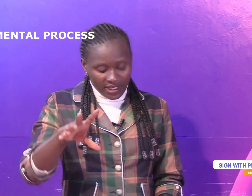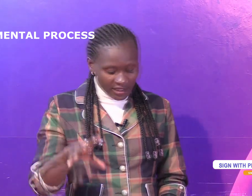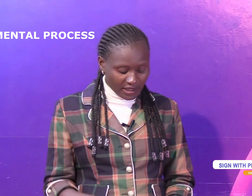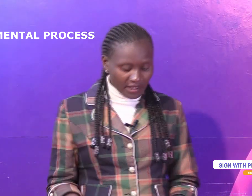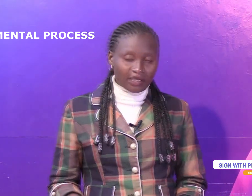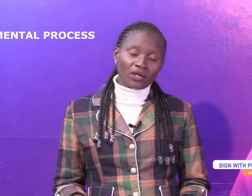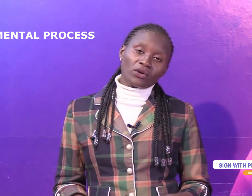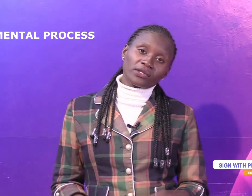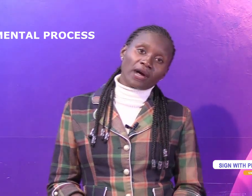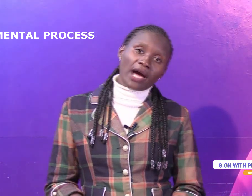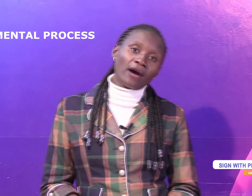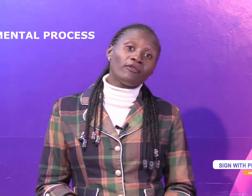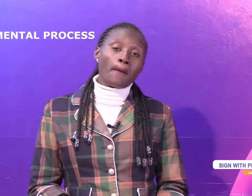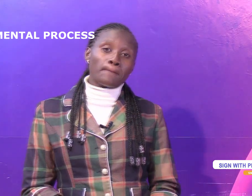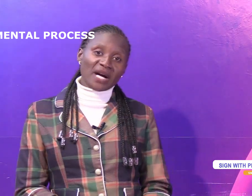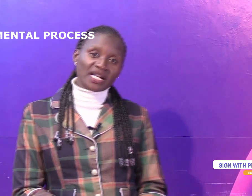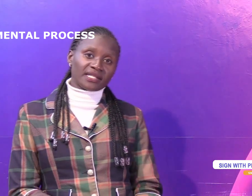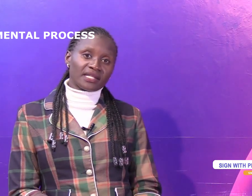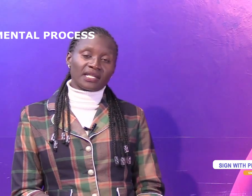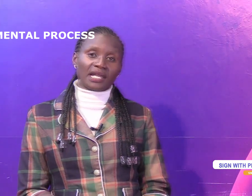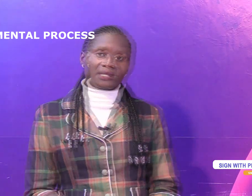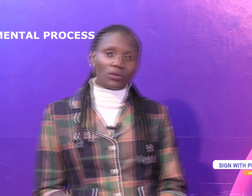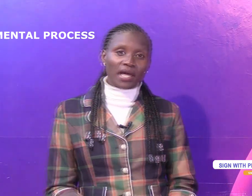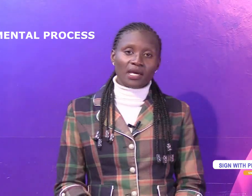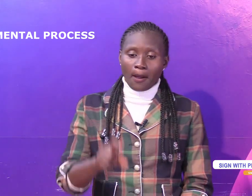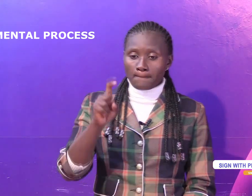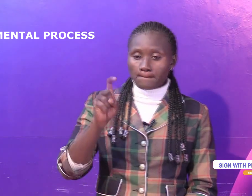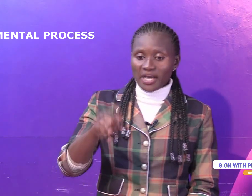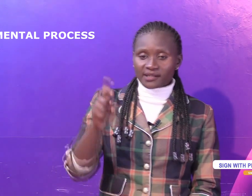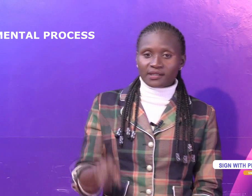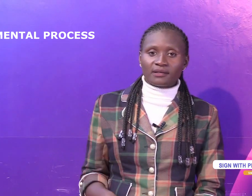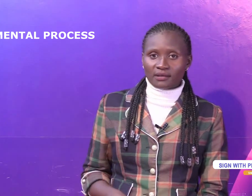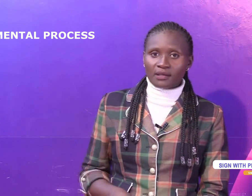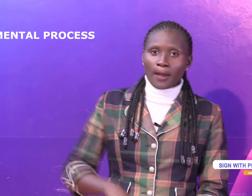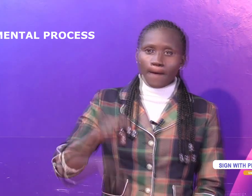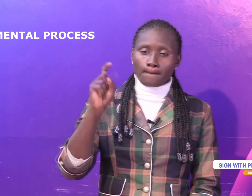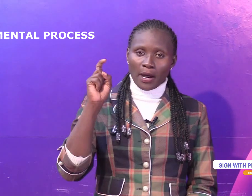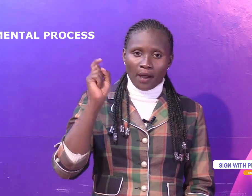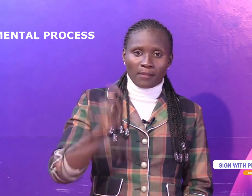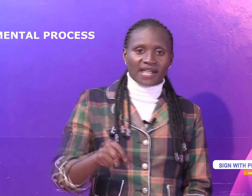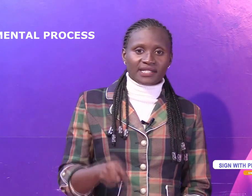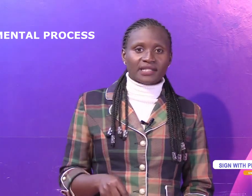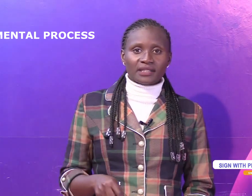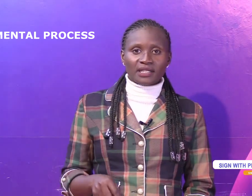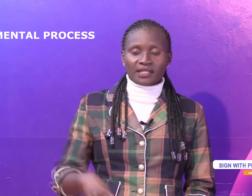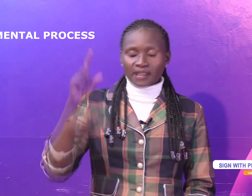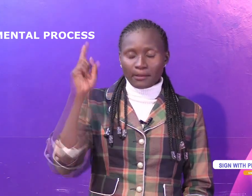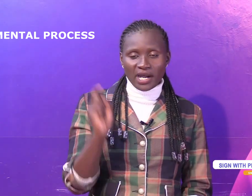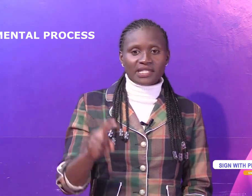And then you also have must. This is the last word, must. A must. It is a must. I